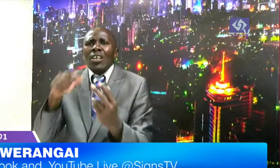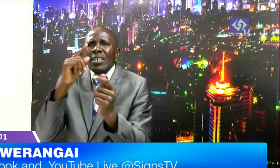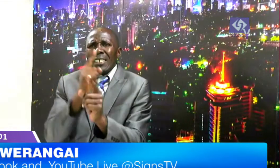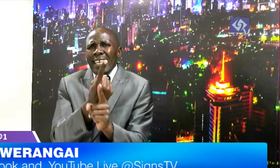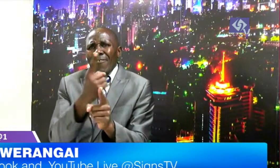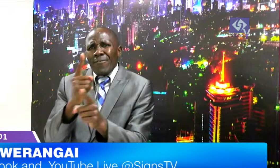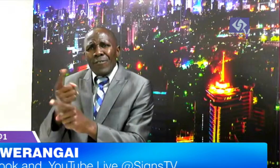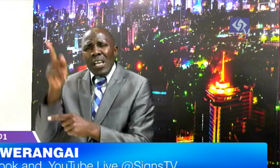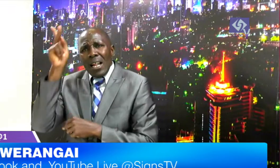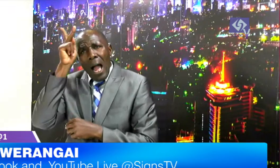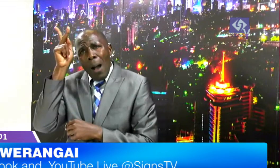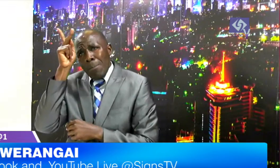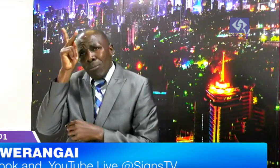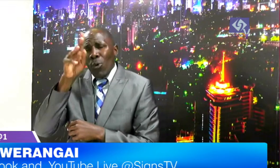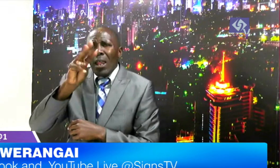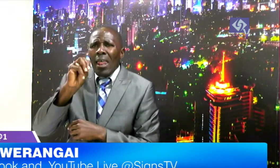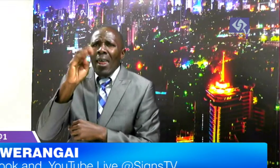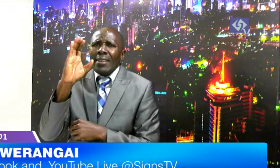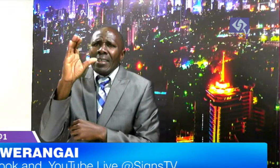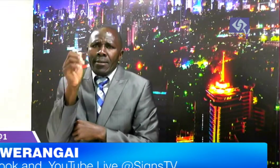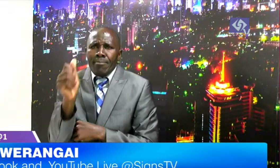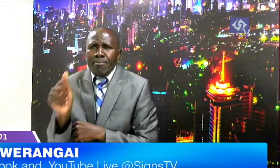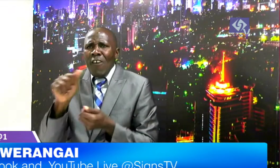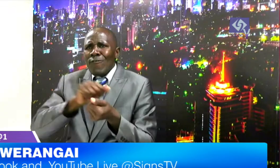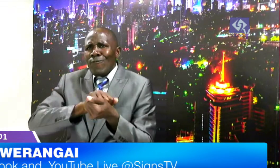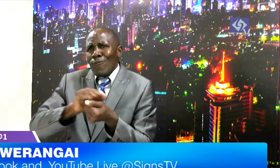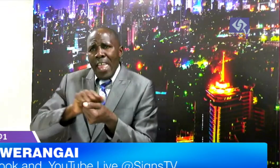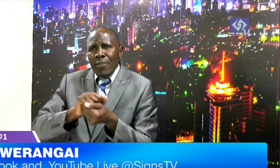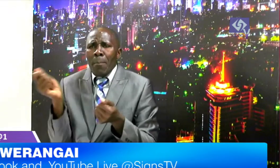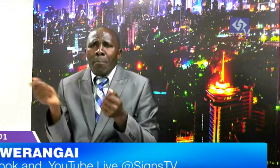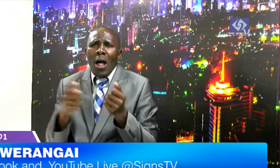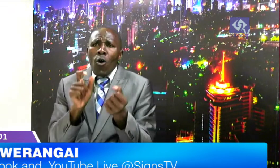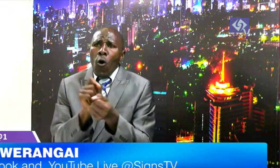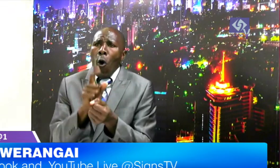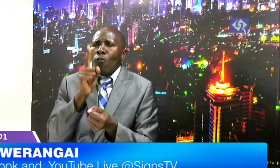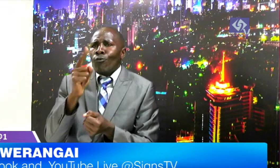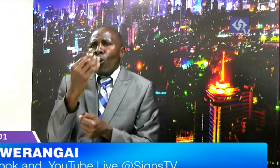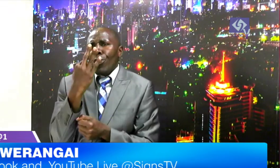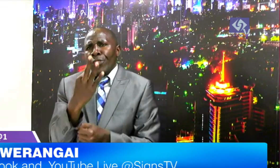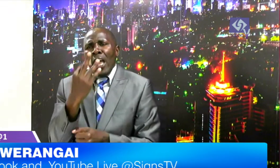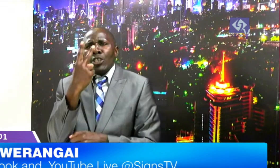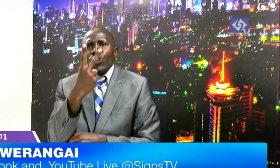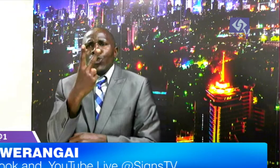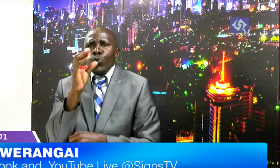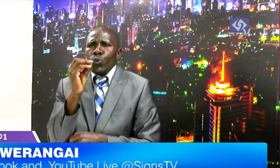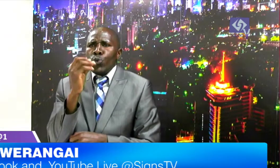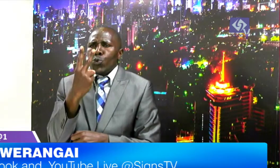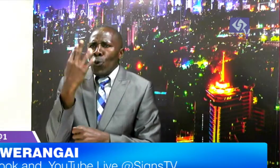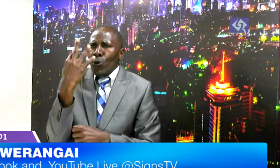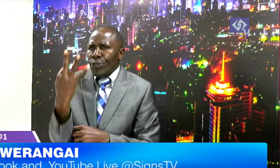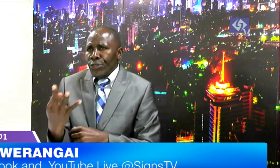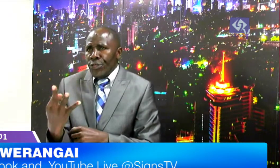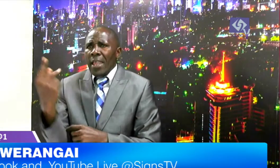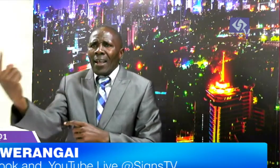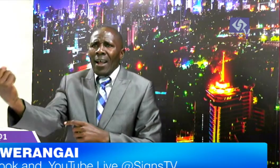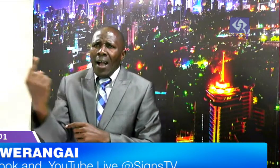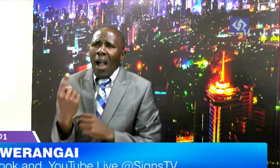on to our next news item. A section of Kiambu MCAs on Friday, November